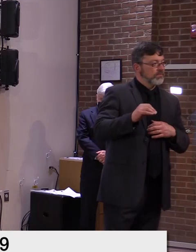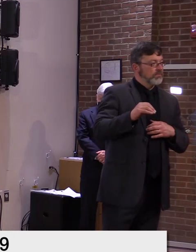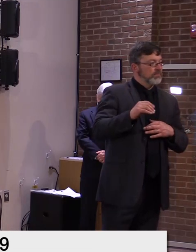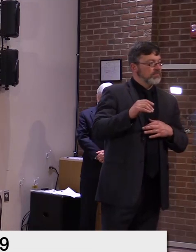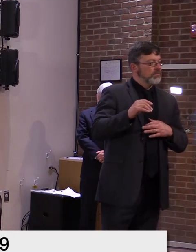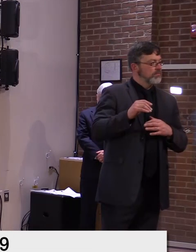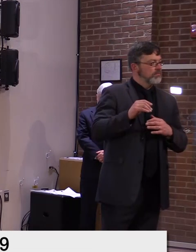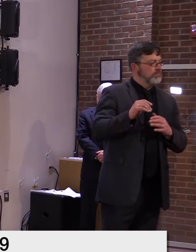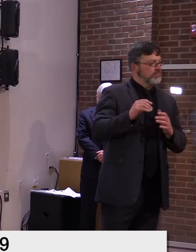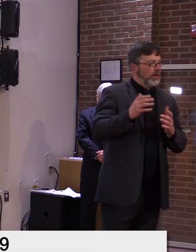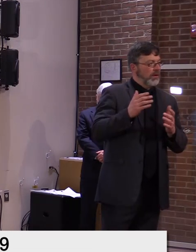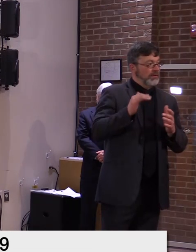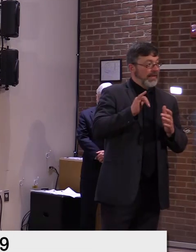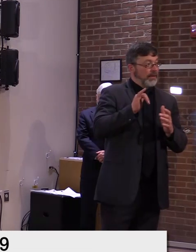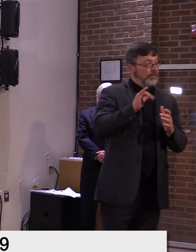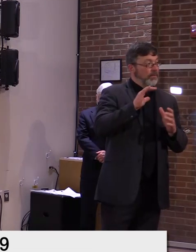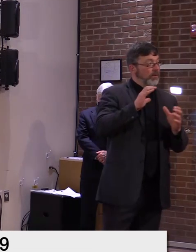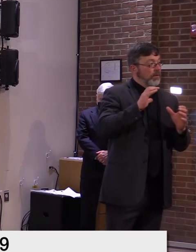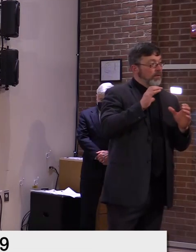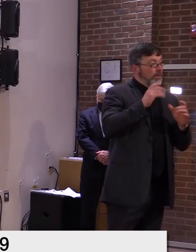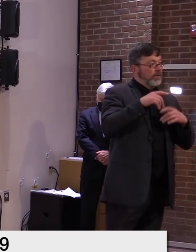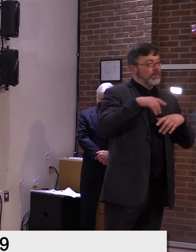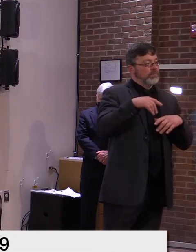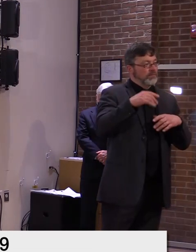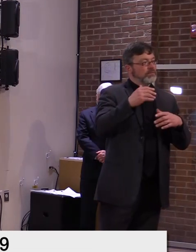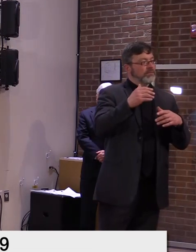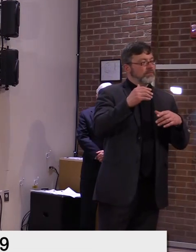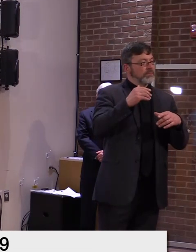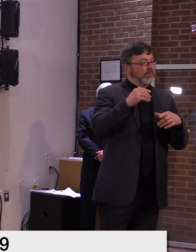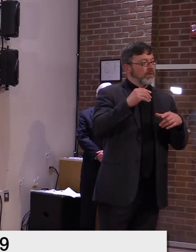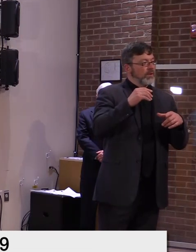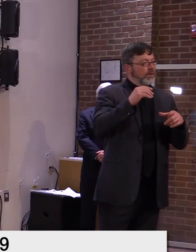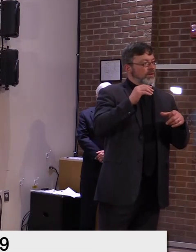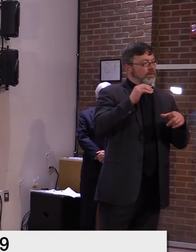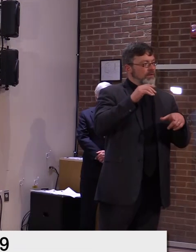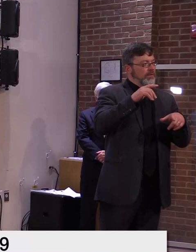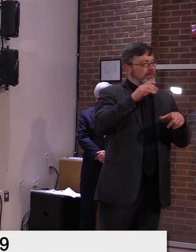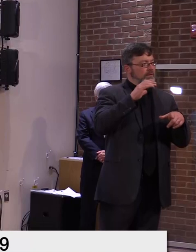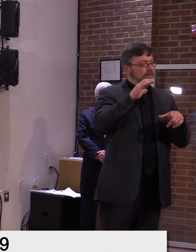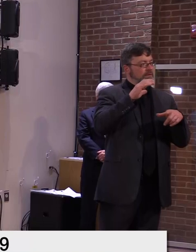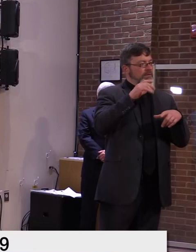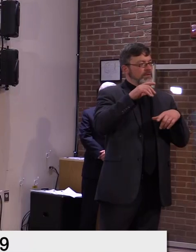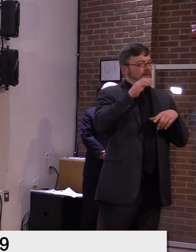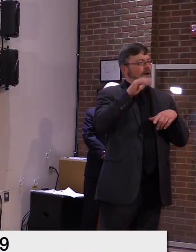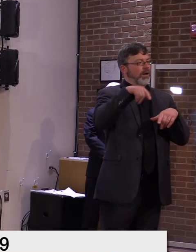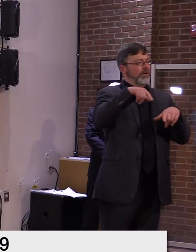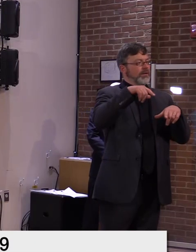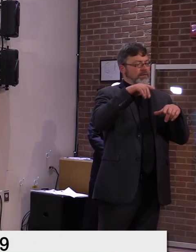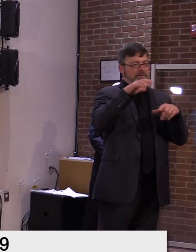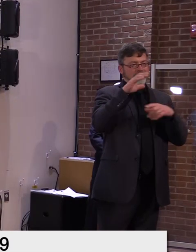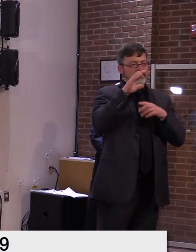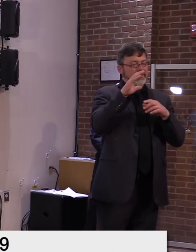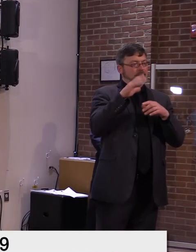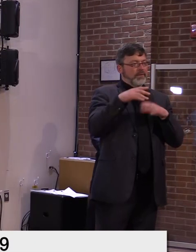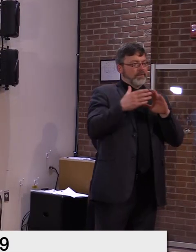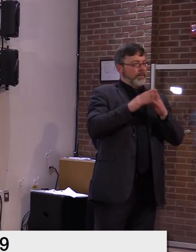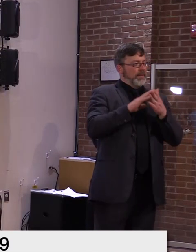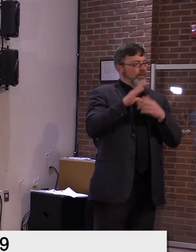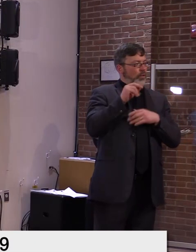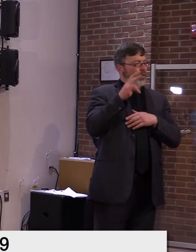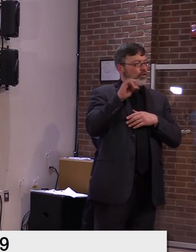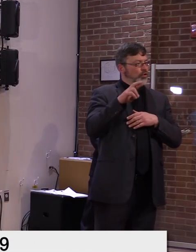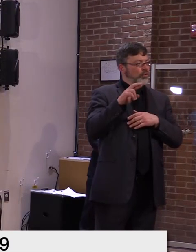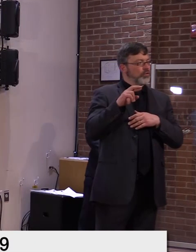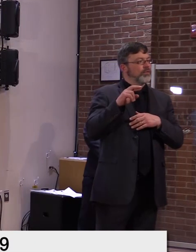Okay, thank you. Governor, I'm under the understanding that there's a bill making its way through the legislature to regulate contractors in the